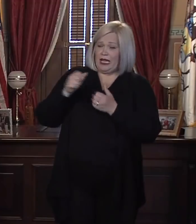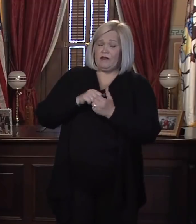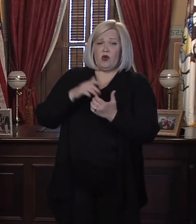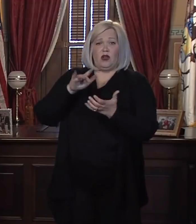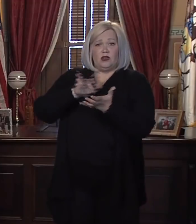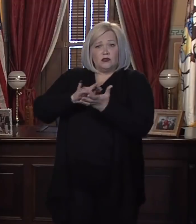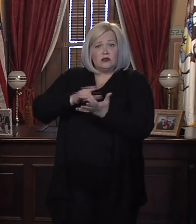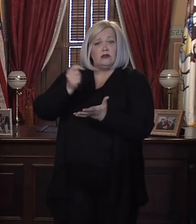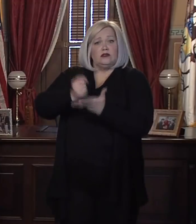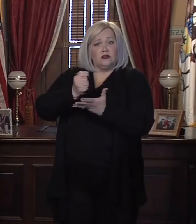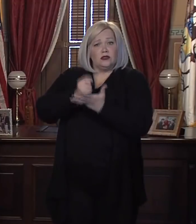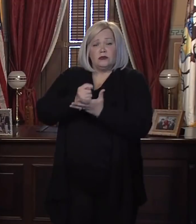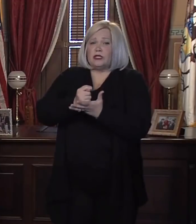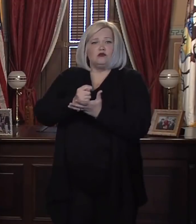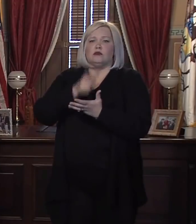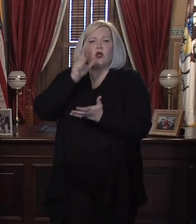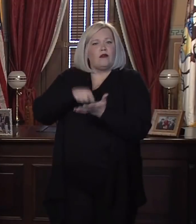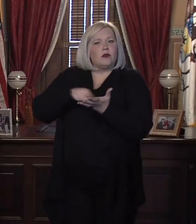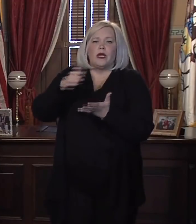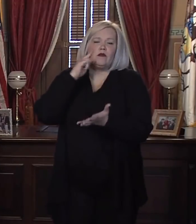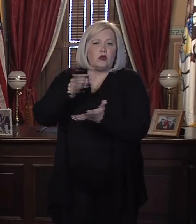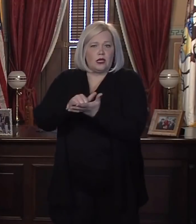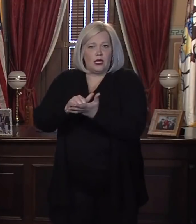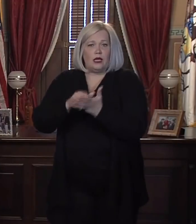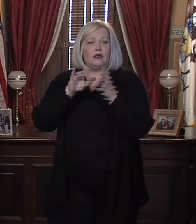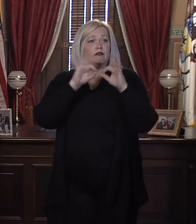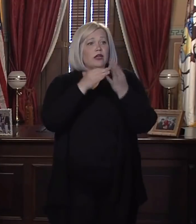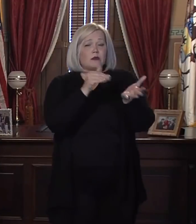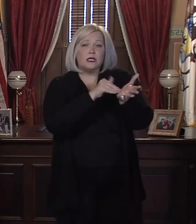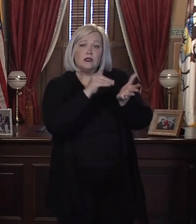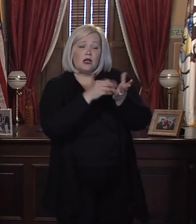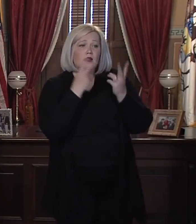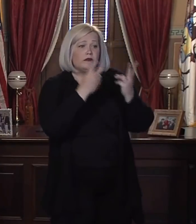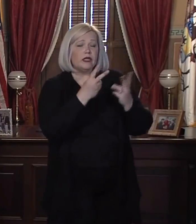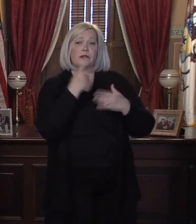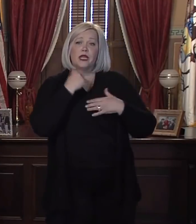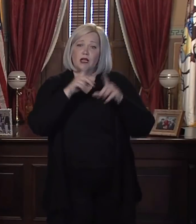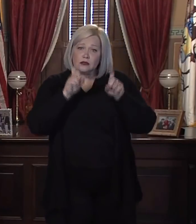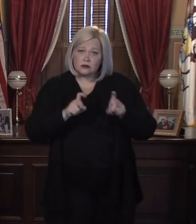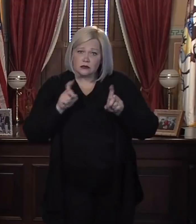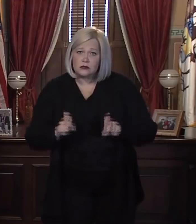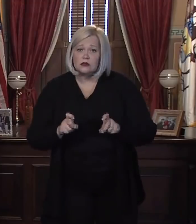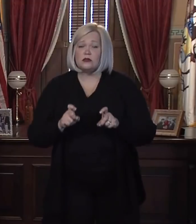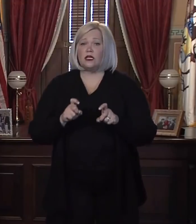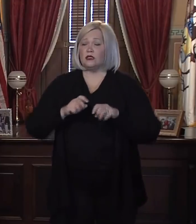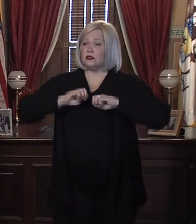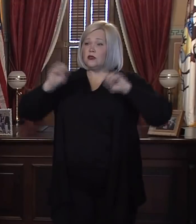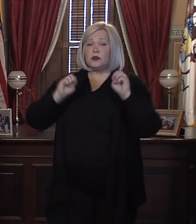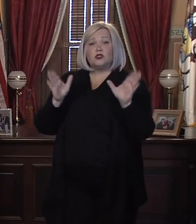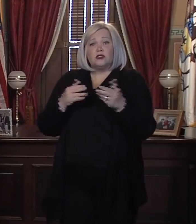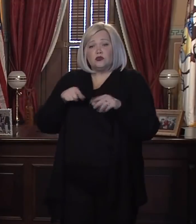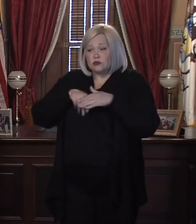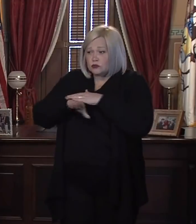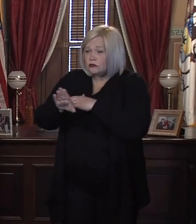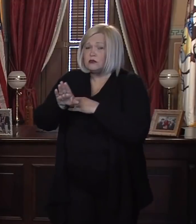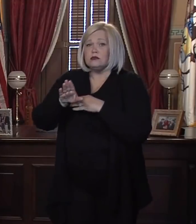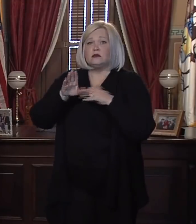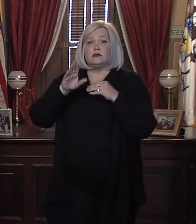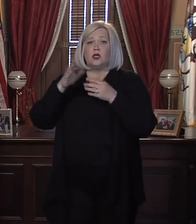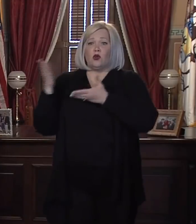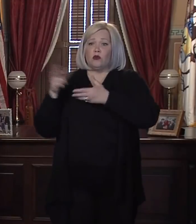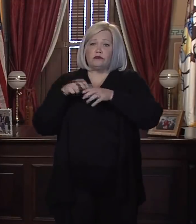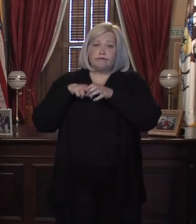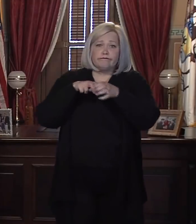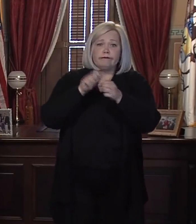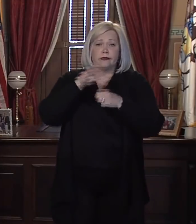medical treatment. We're talking about primary care visits, lab testing, emergency room visits, ambulance